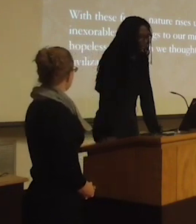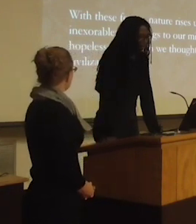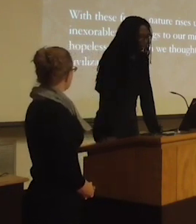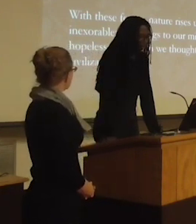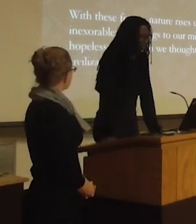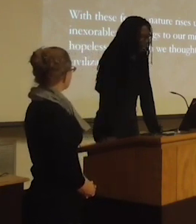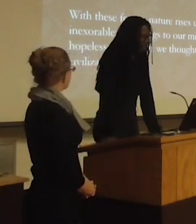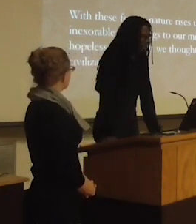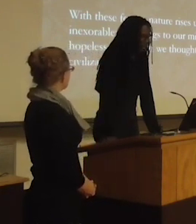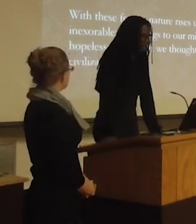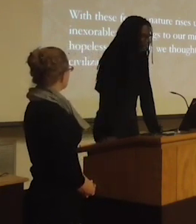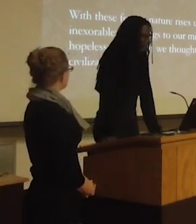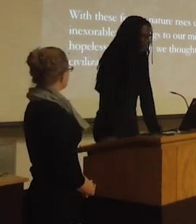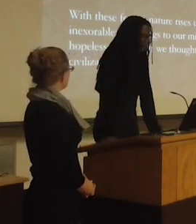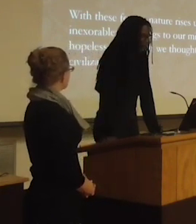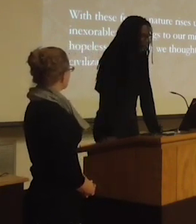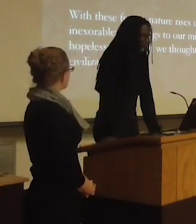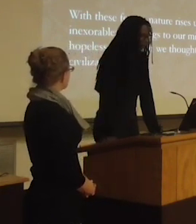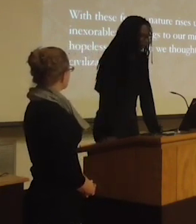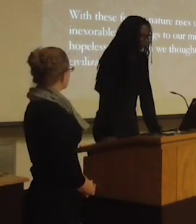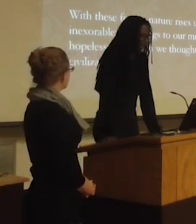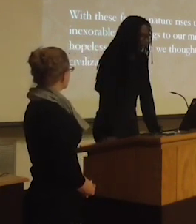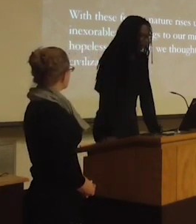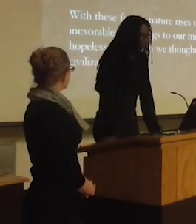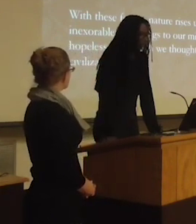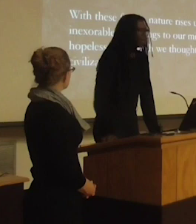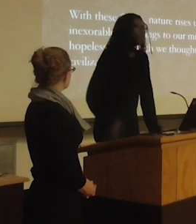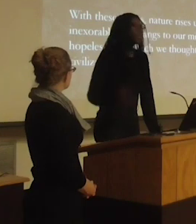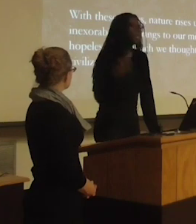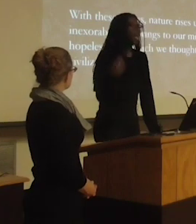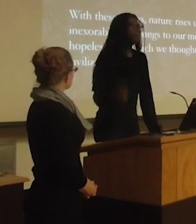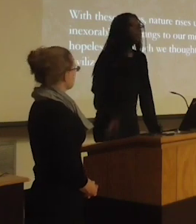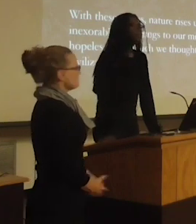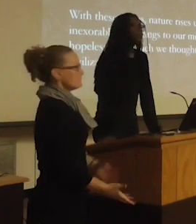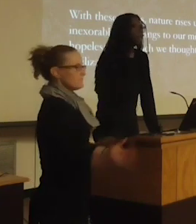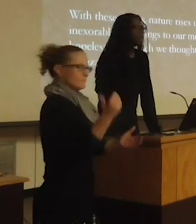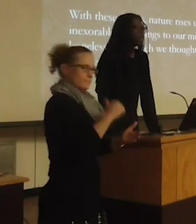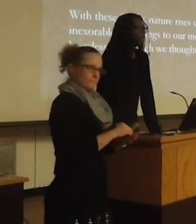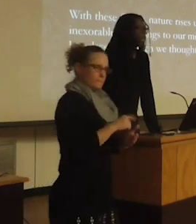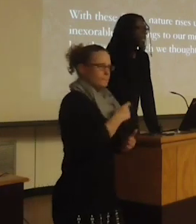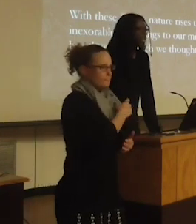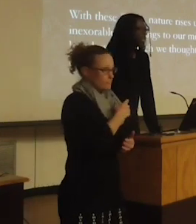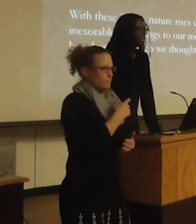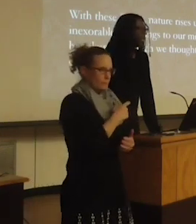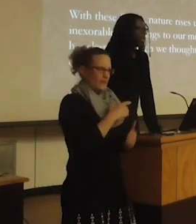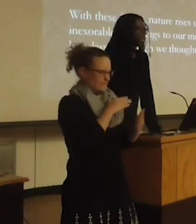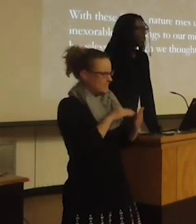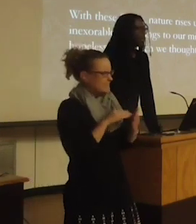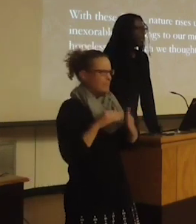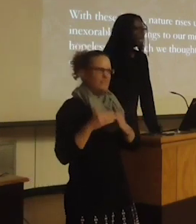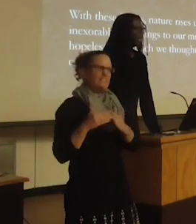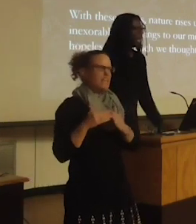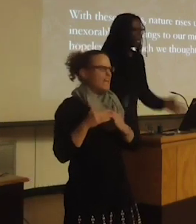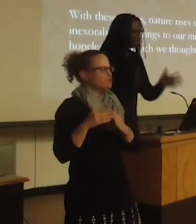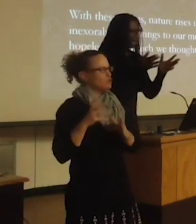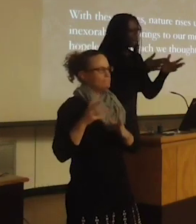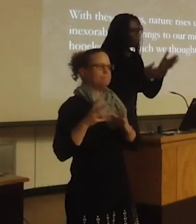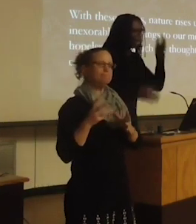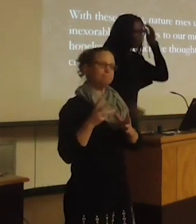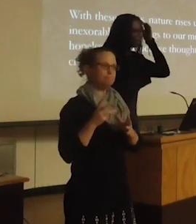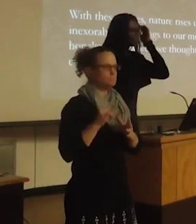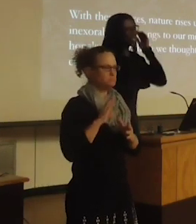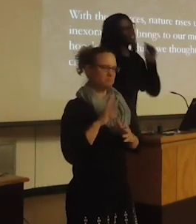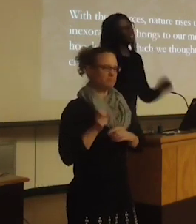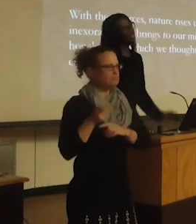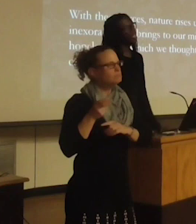our mind once more our weakness and our hopelessness, which we thought to escape, once again, through the work of civilization. So, like, yeah, the